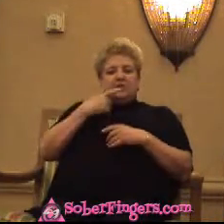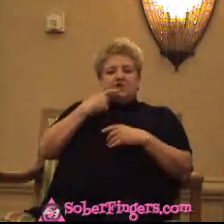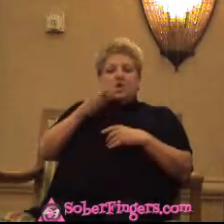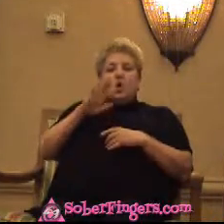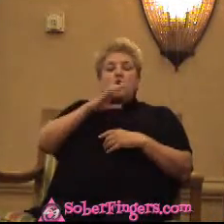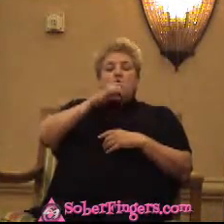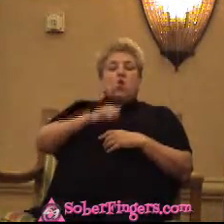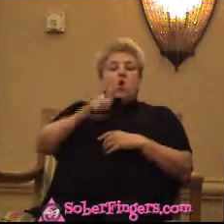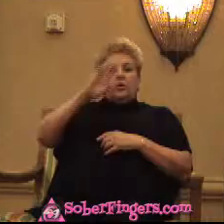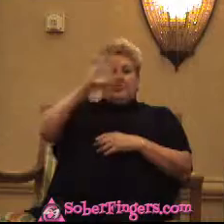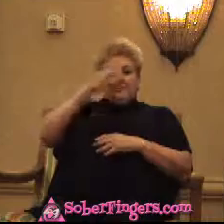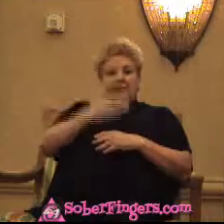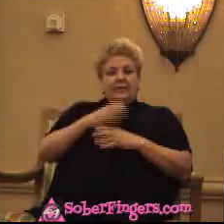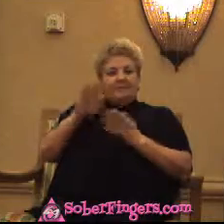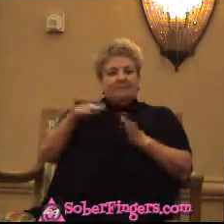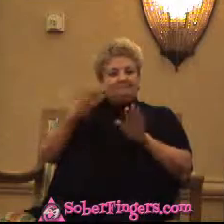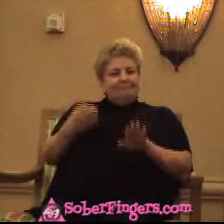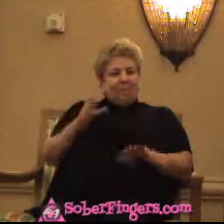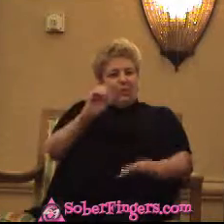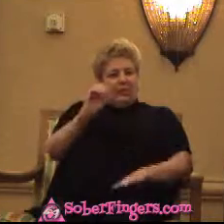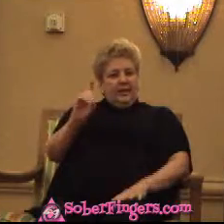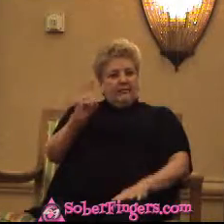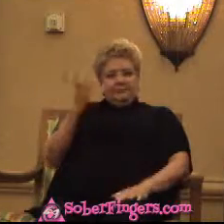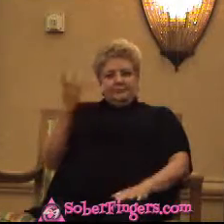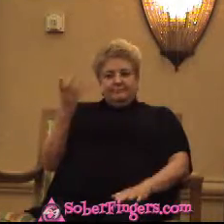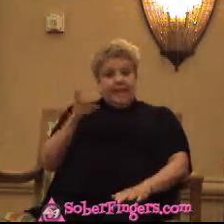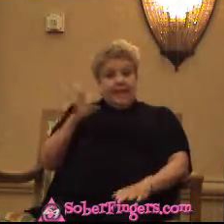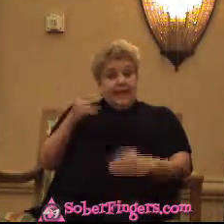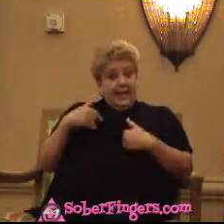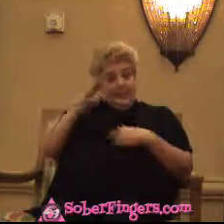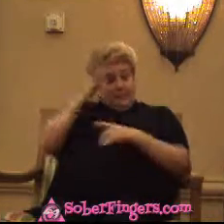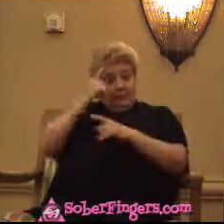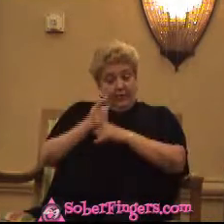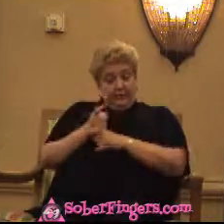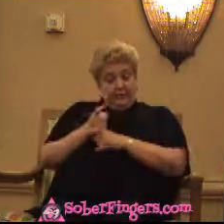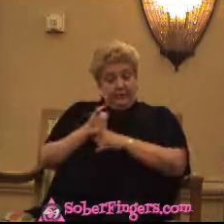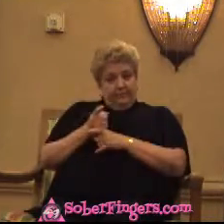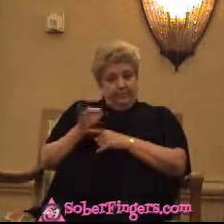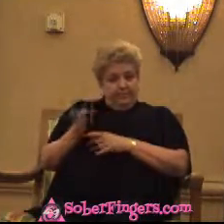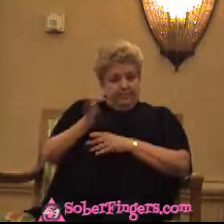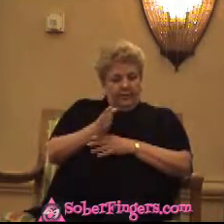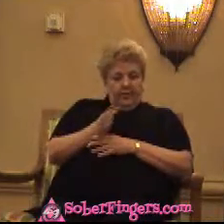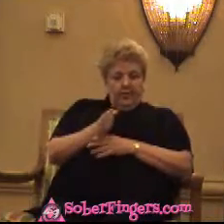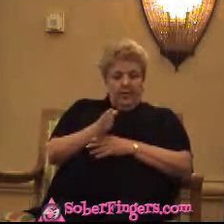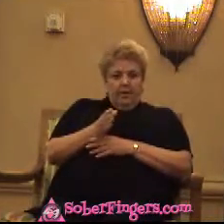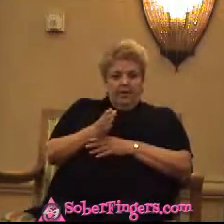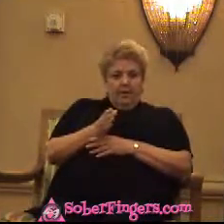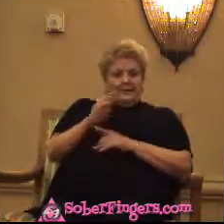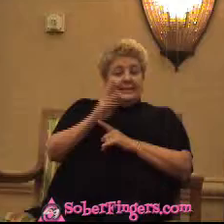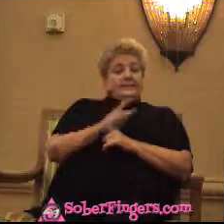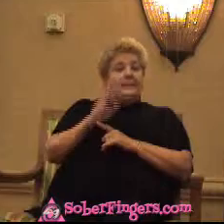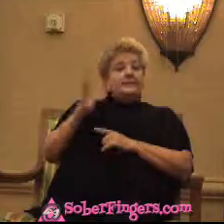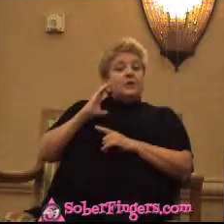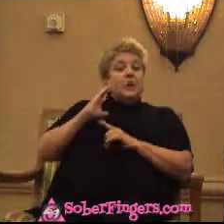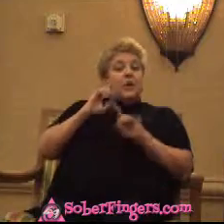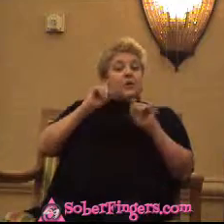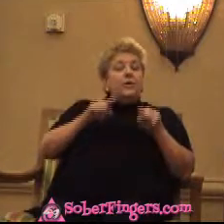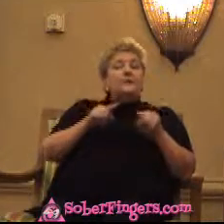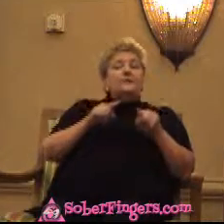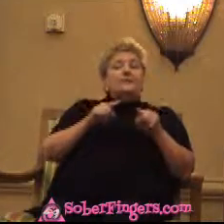Same thing. He's got a brother. I went about 6 months ago to Reno to the University of Nevada and watched him graduate with honors from